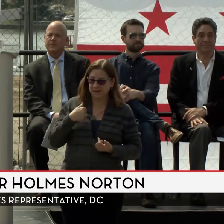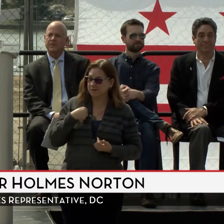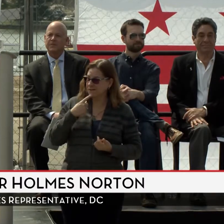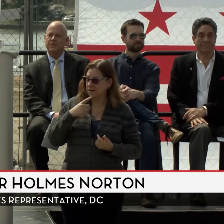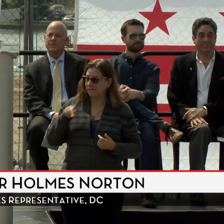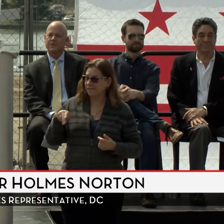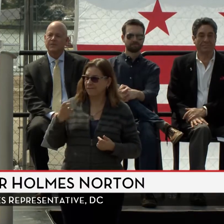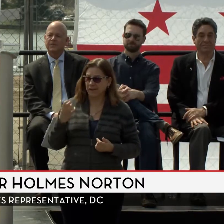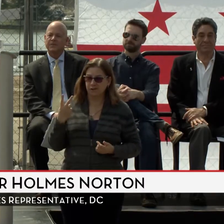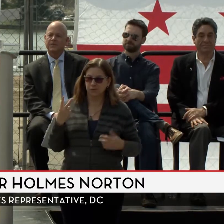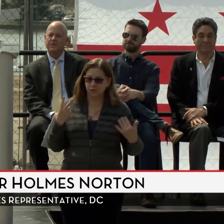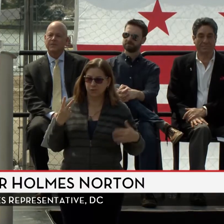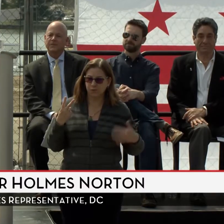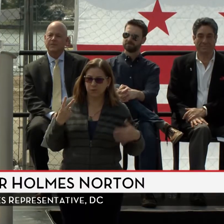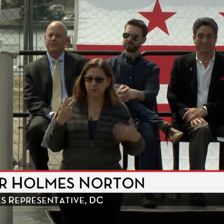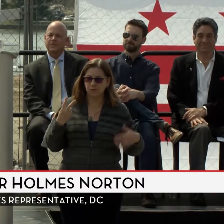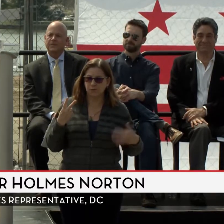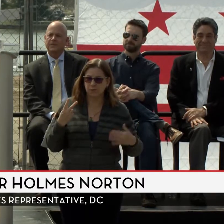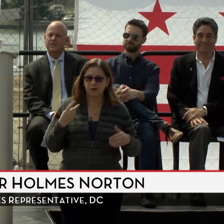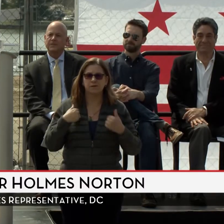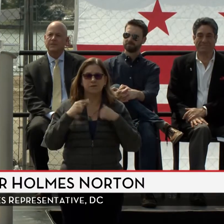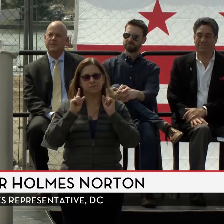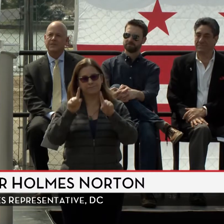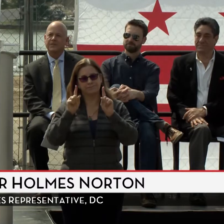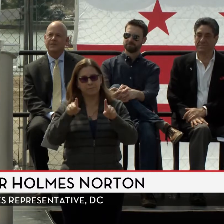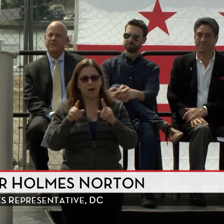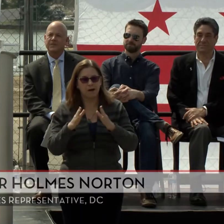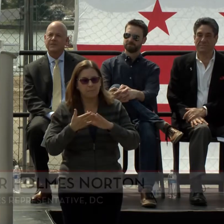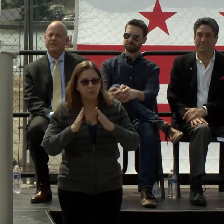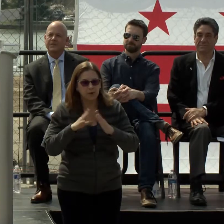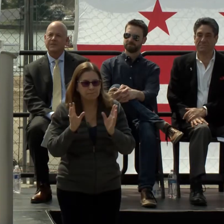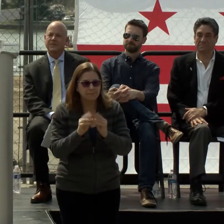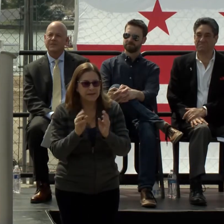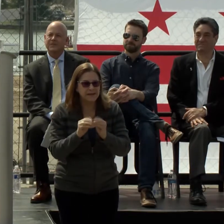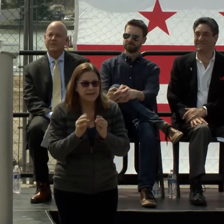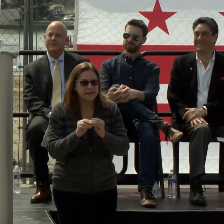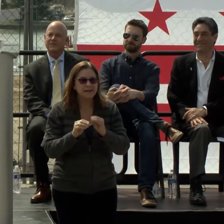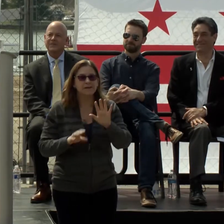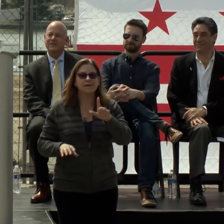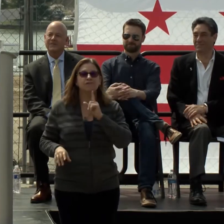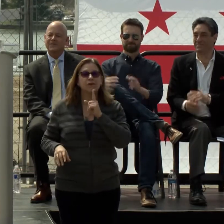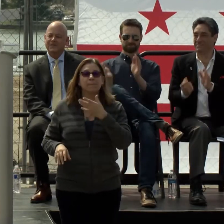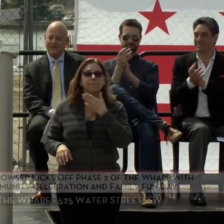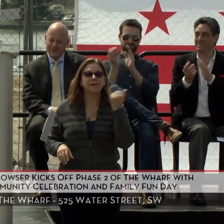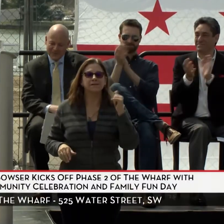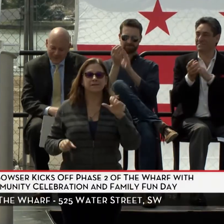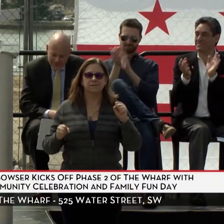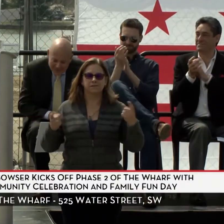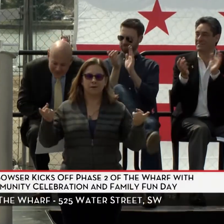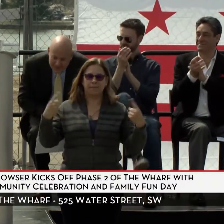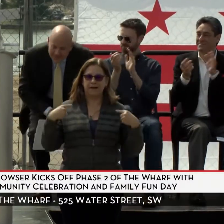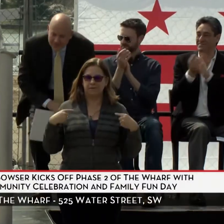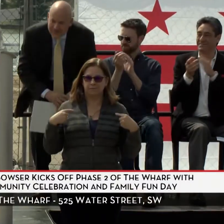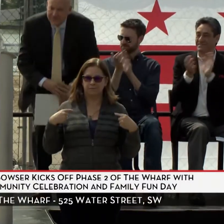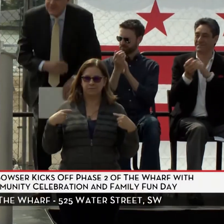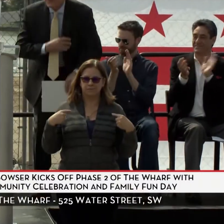the next community meeting, the best is yet to come. Thank you for all you're doing here